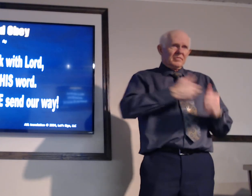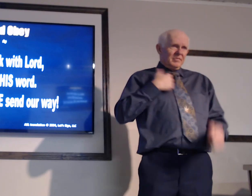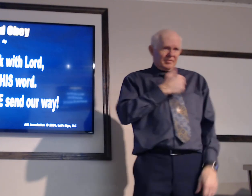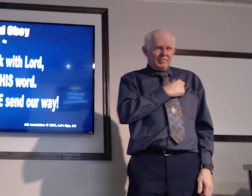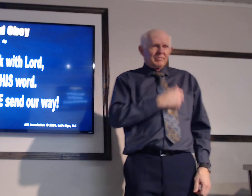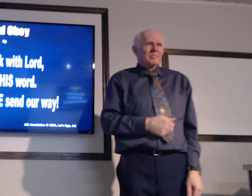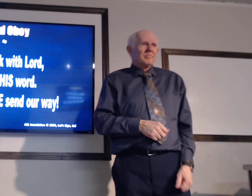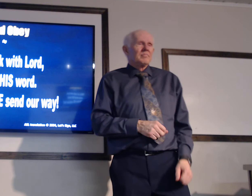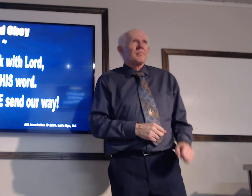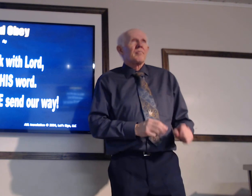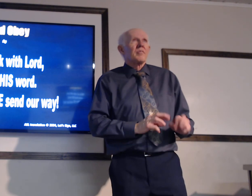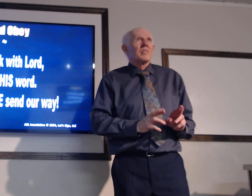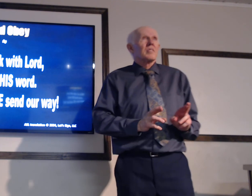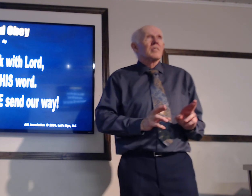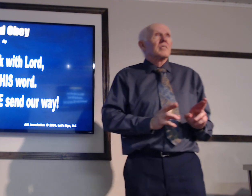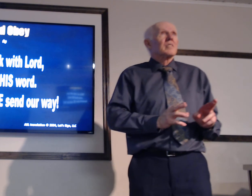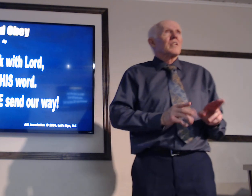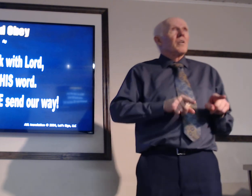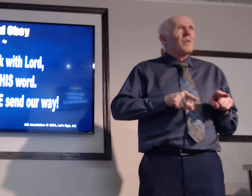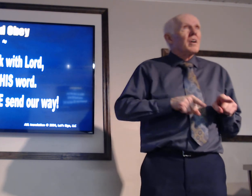Let's join in song.